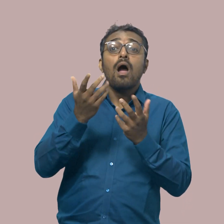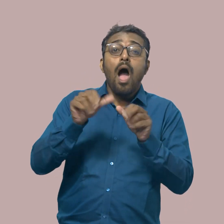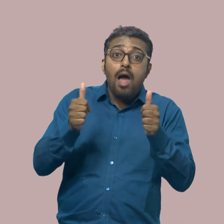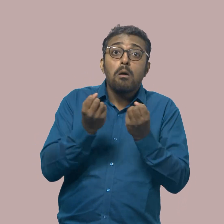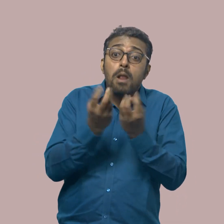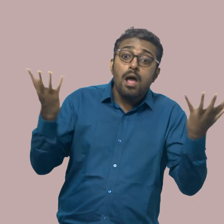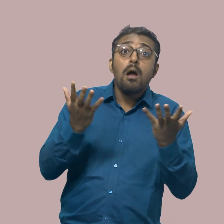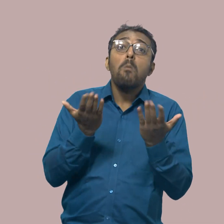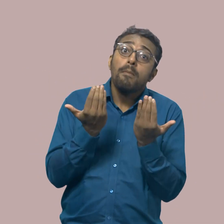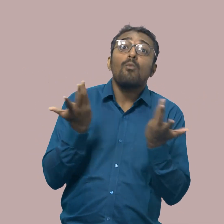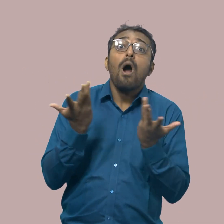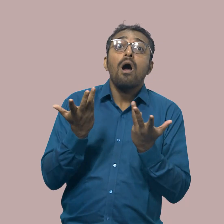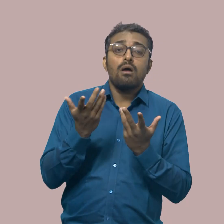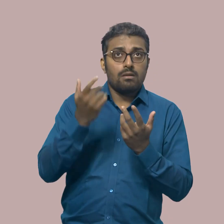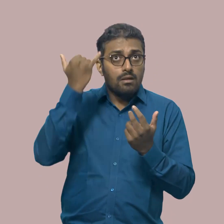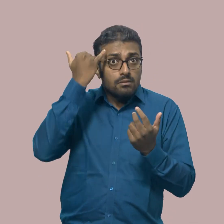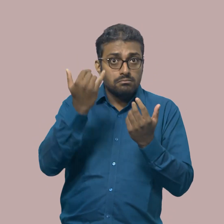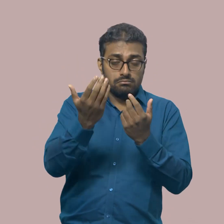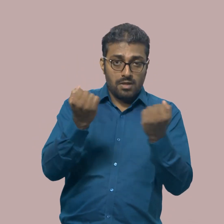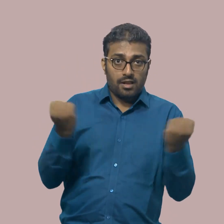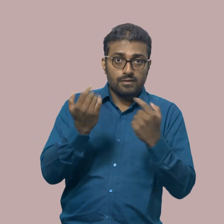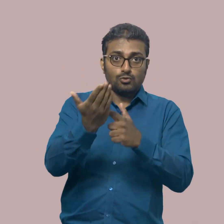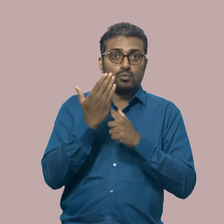like book, ball, house, food, car.